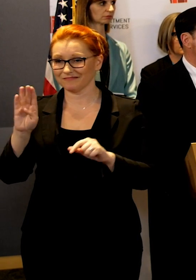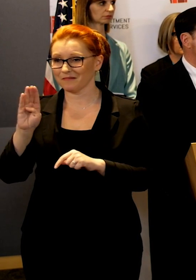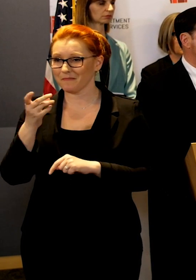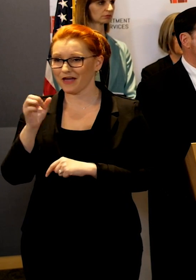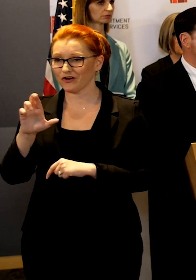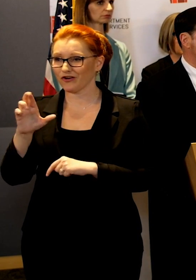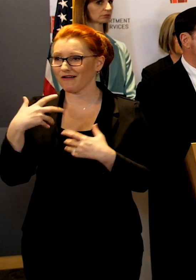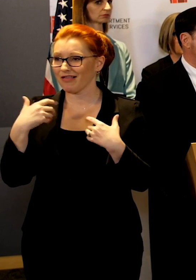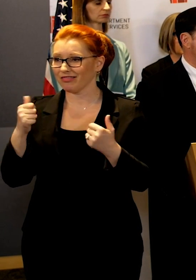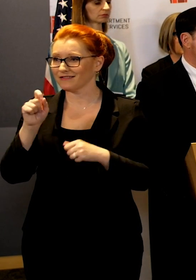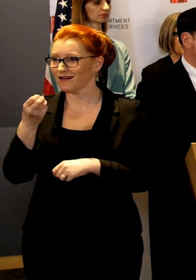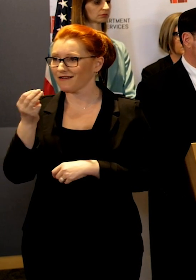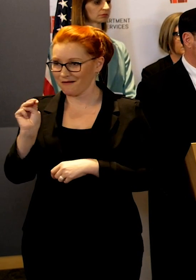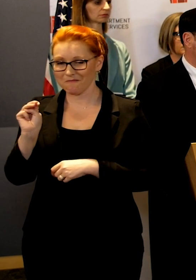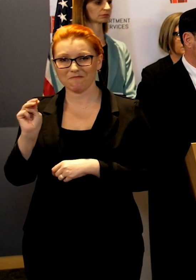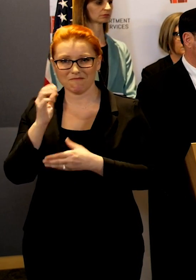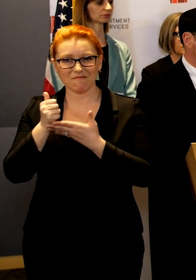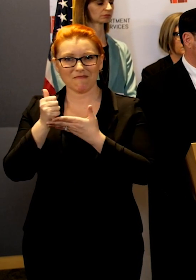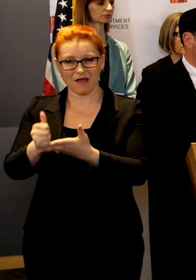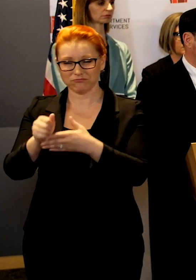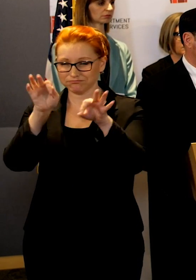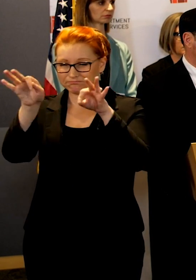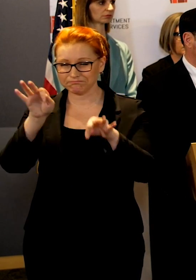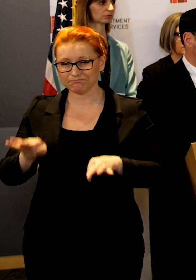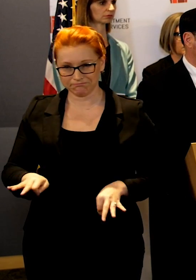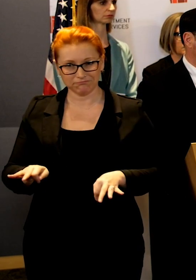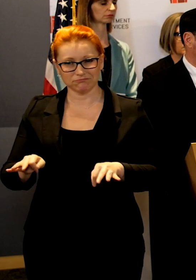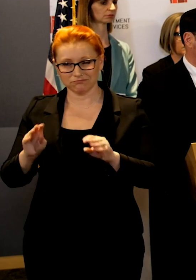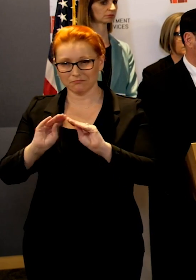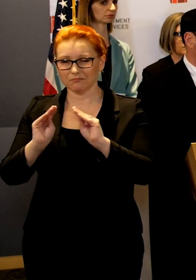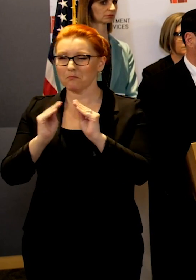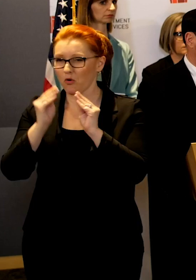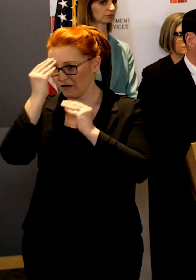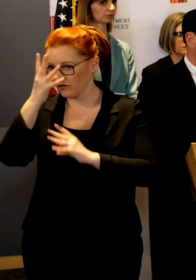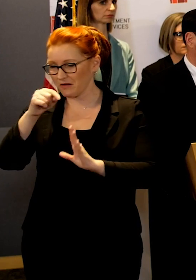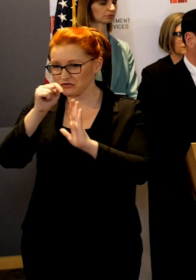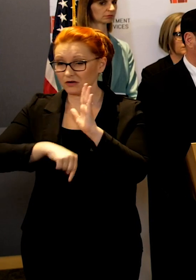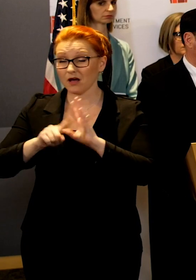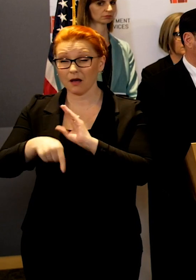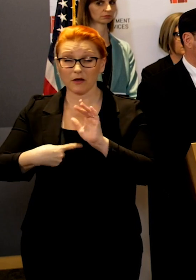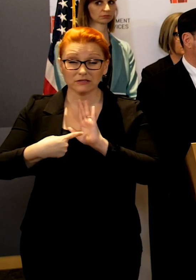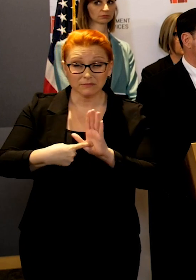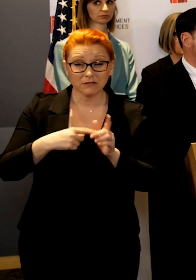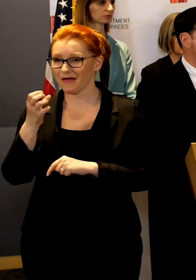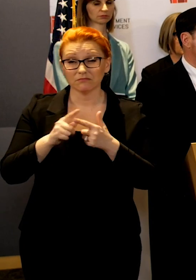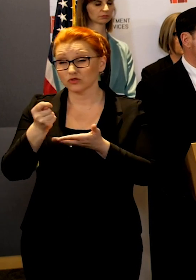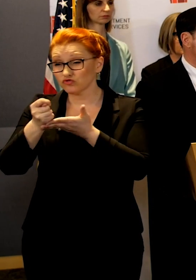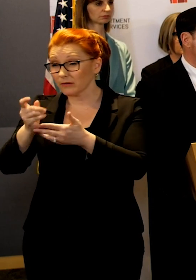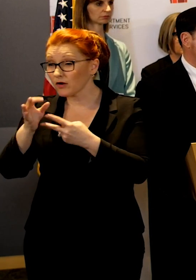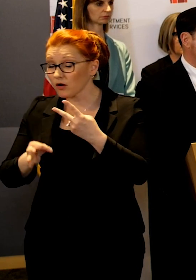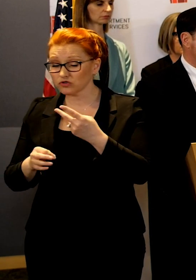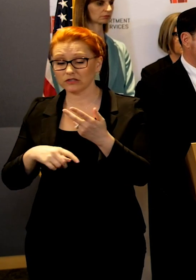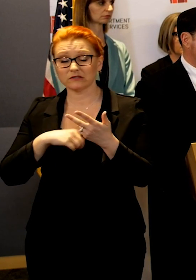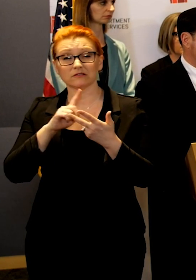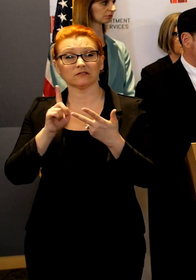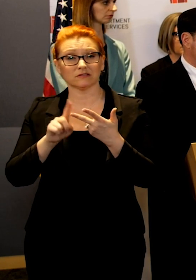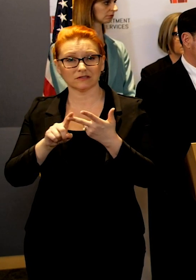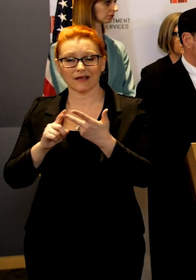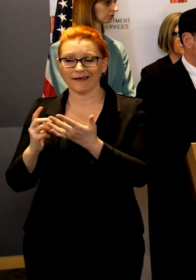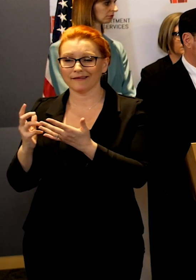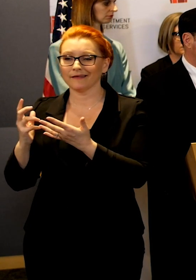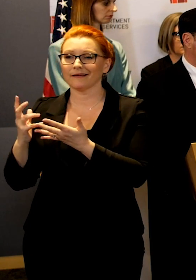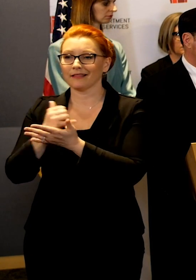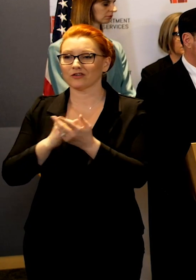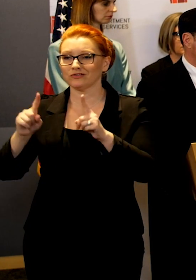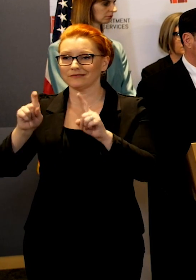bannerhealth.com website, which will help guide you to find information about the symptoms, possible treatment options, and ultimately collection sites